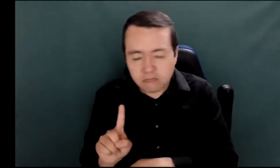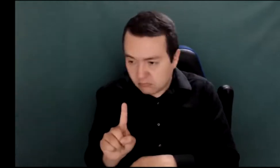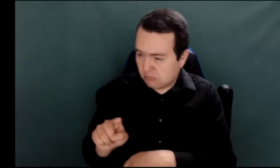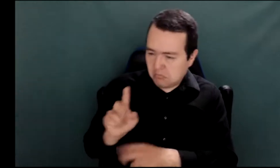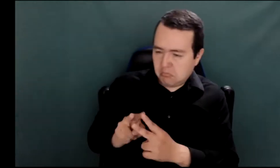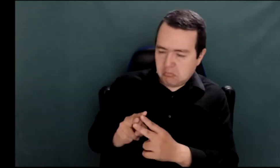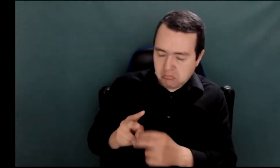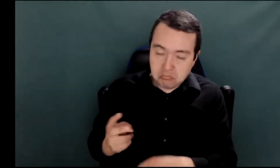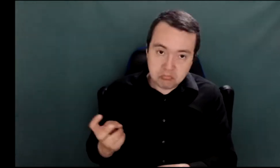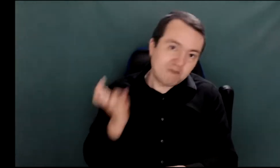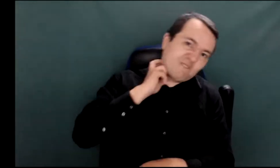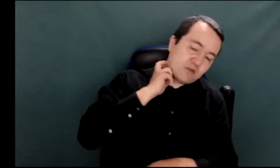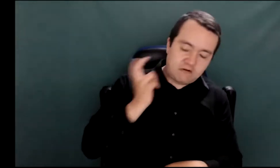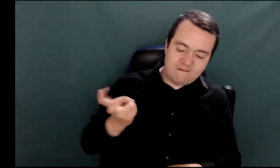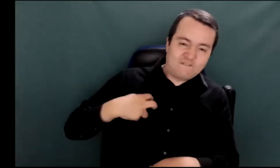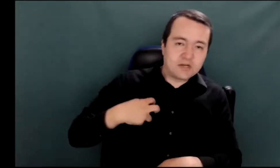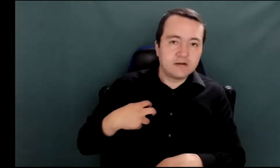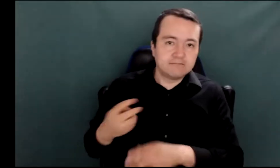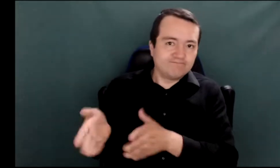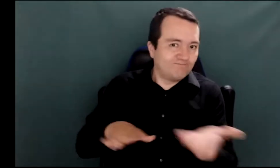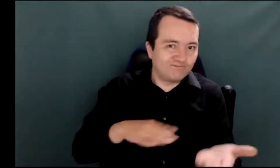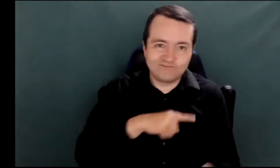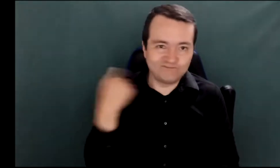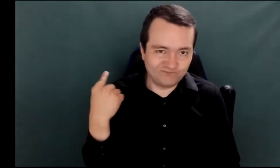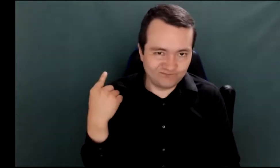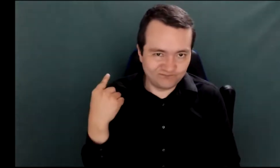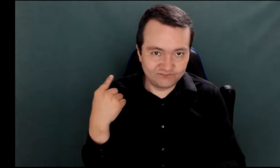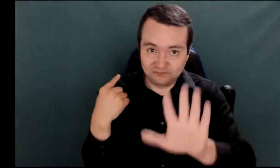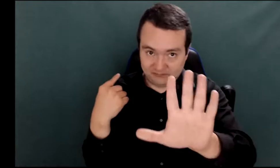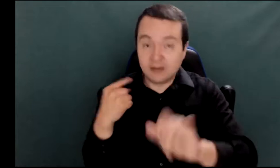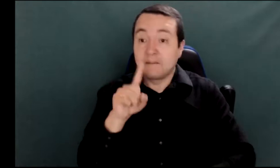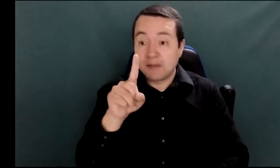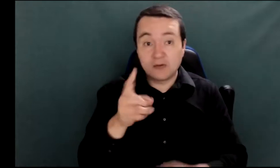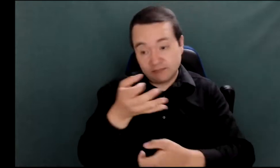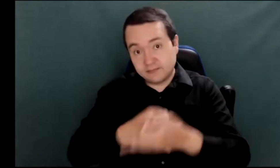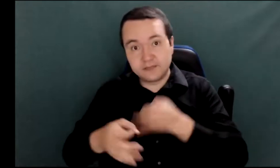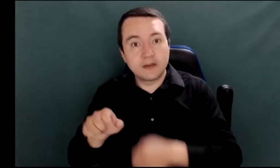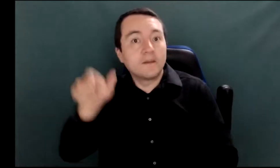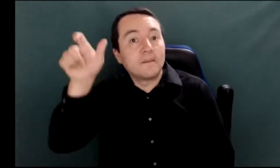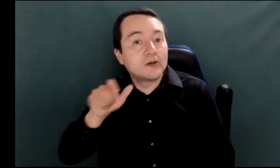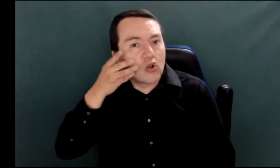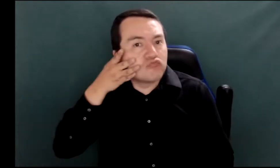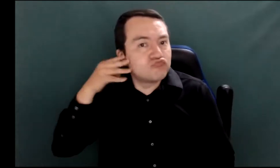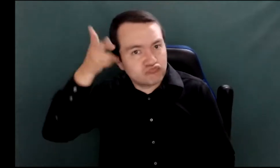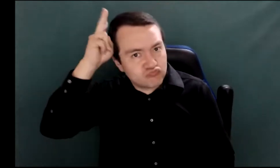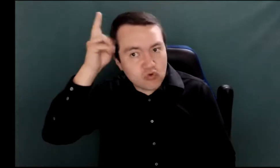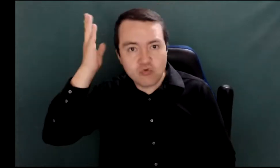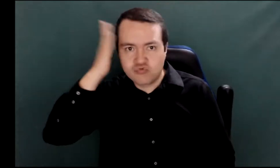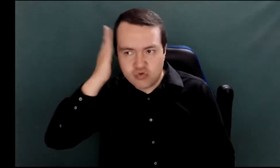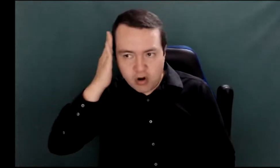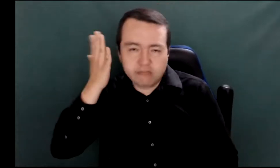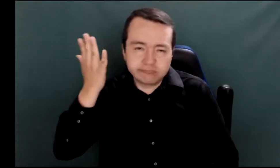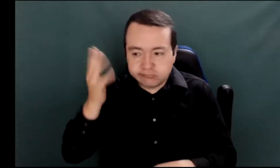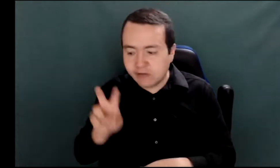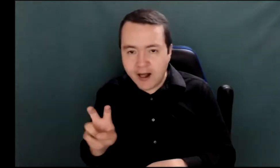day. We know that the indigenous leader who is familiar with traditional medicine will